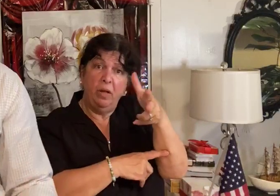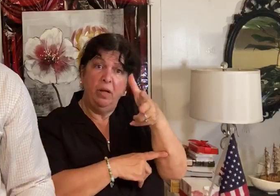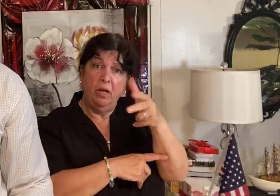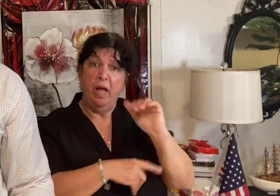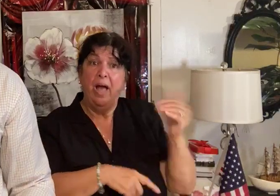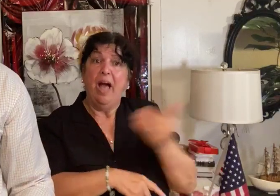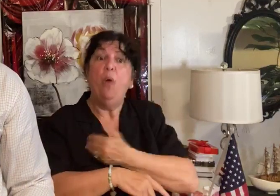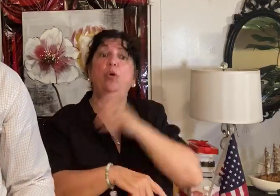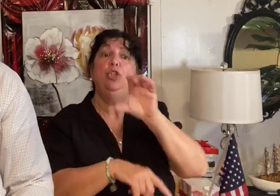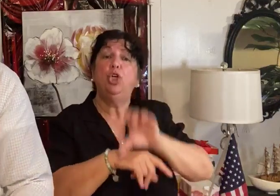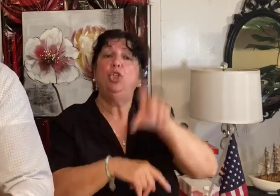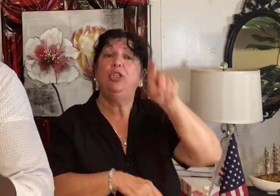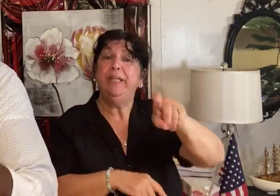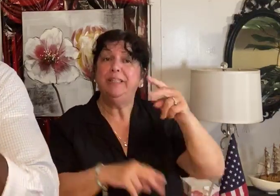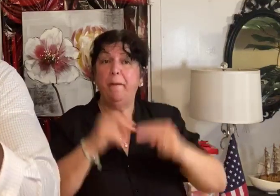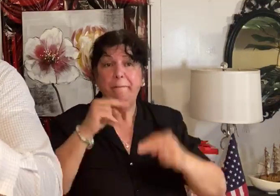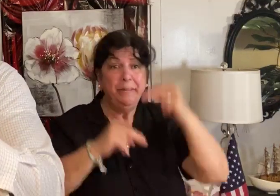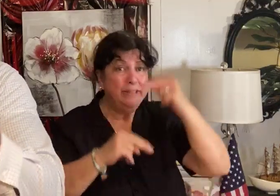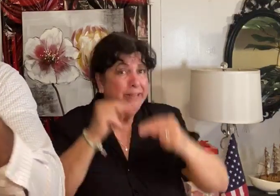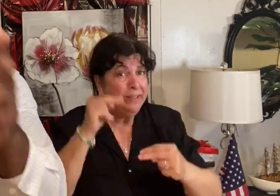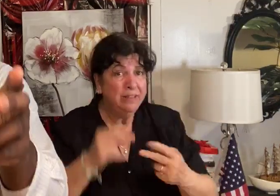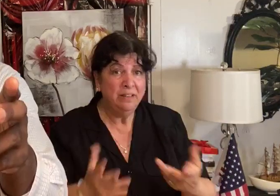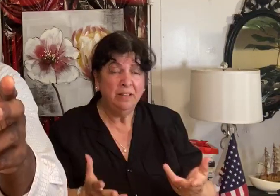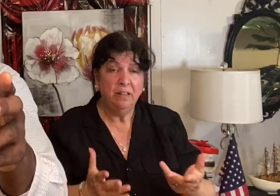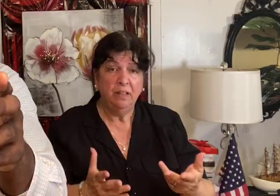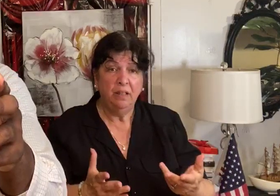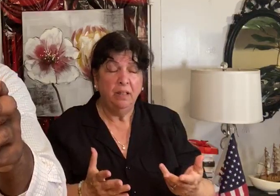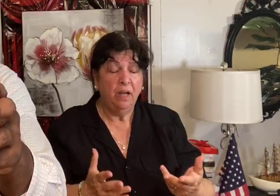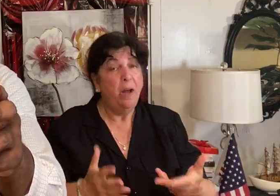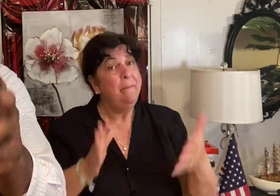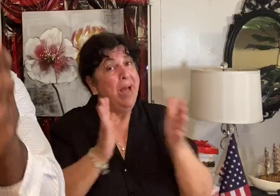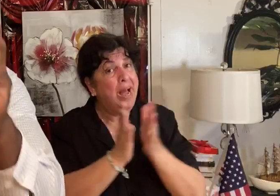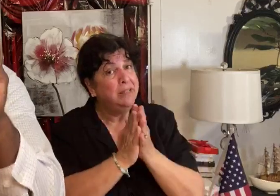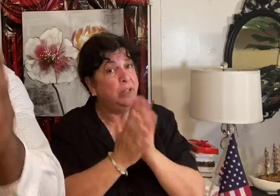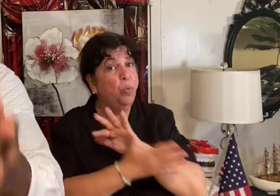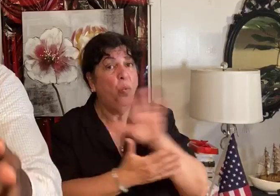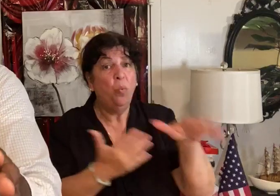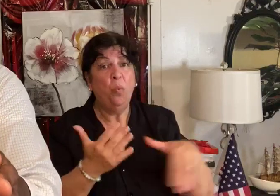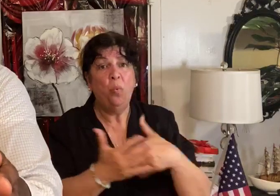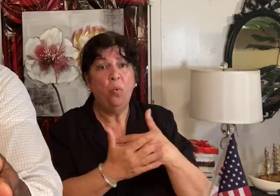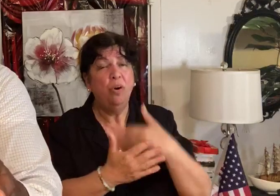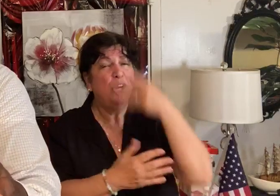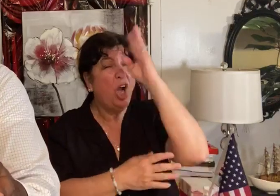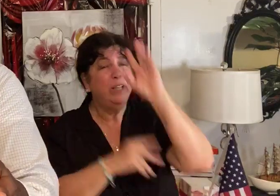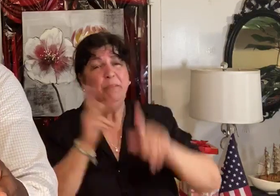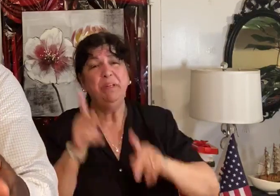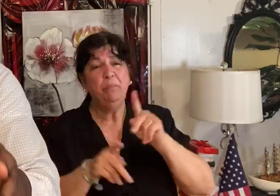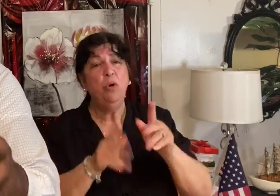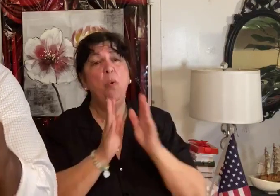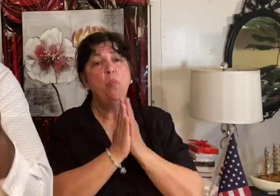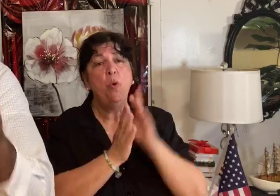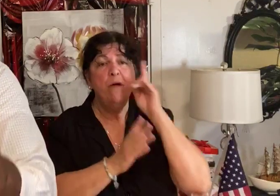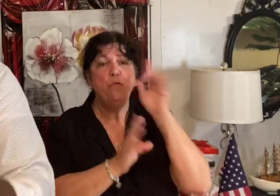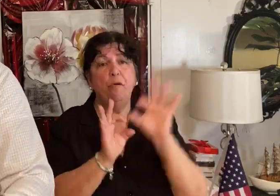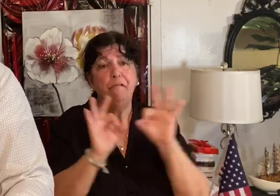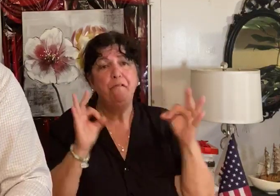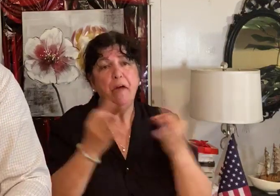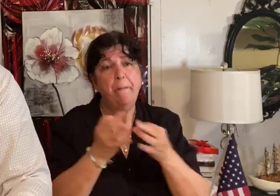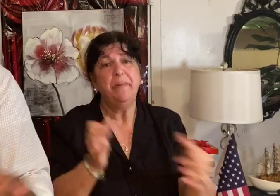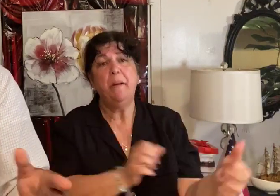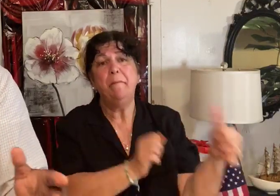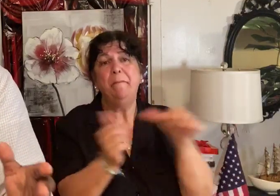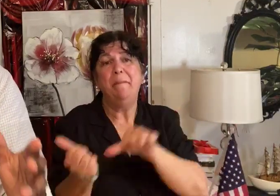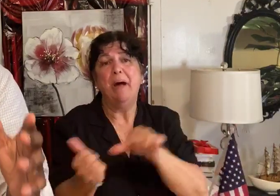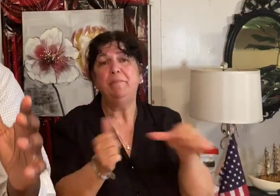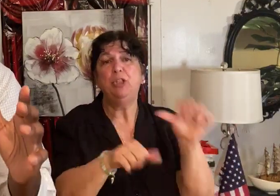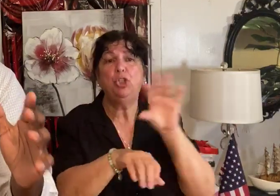our church needs a building. By the way, I'm asking all God's people, pray for Family Baptist Church. We're looking for something.